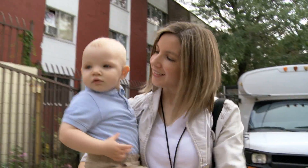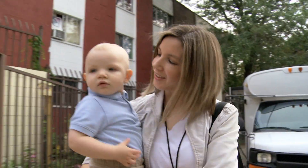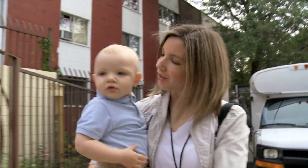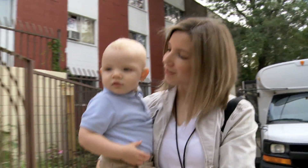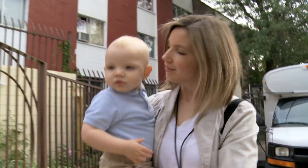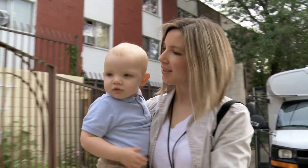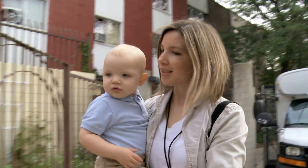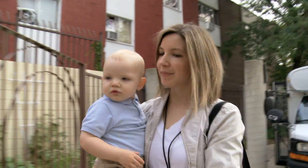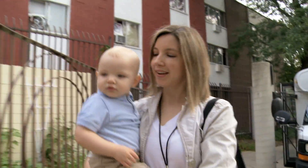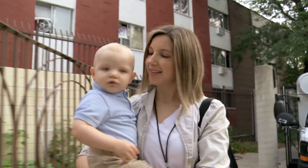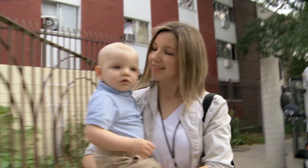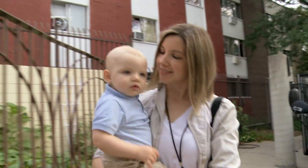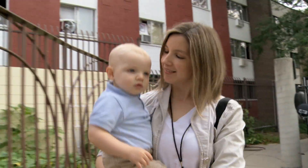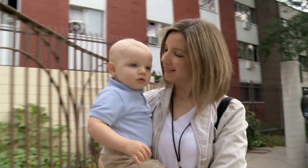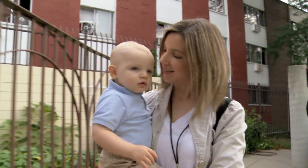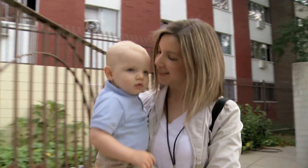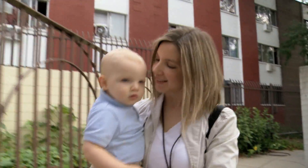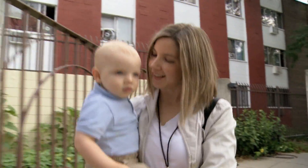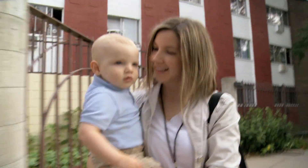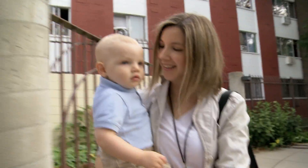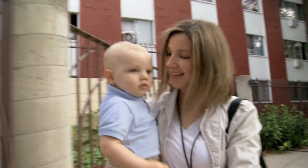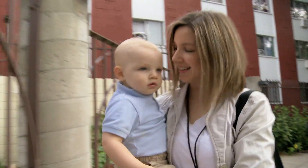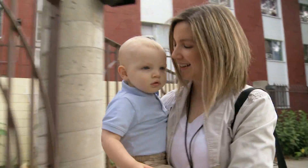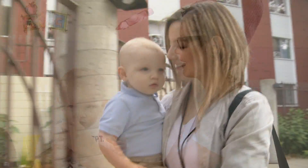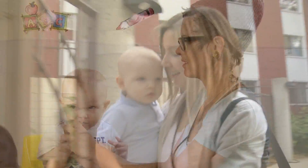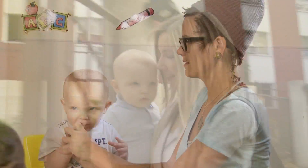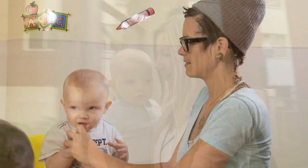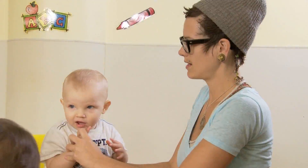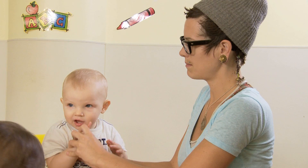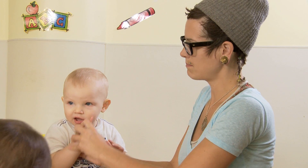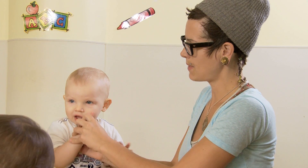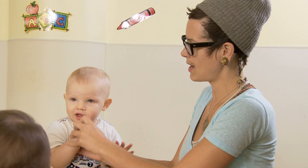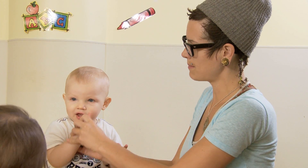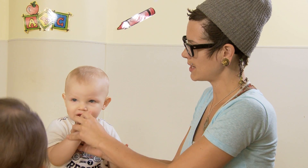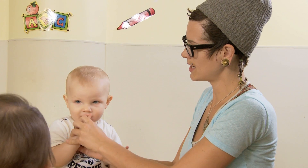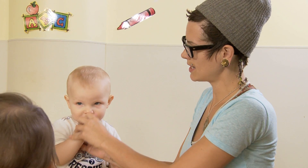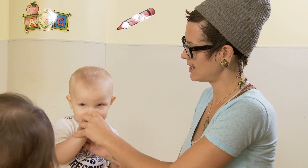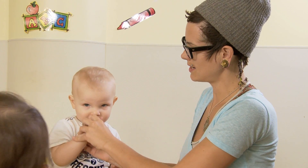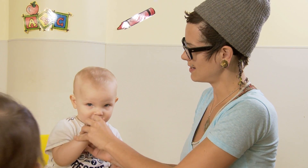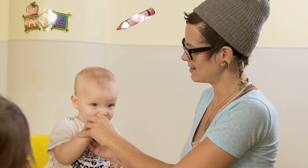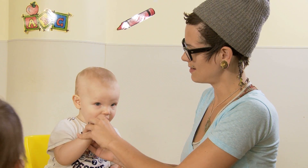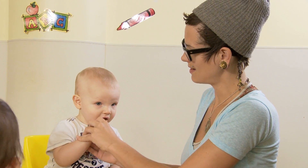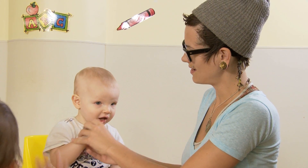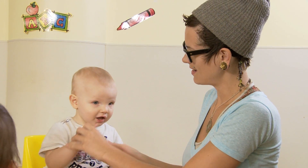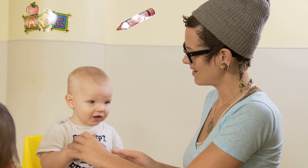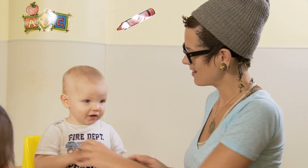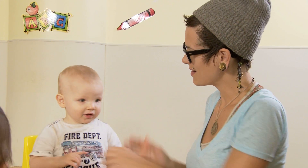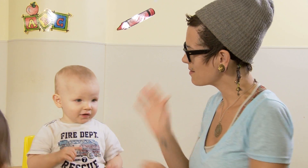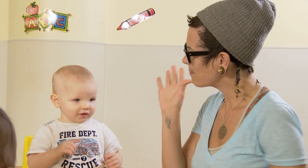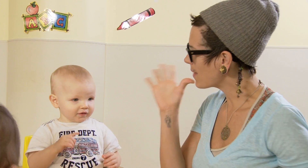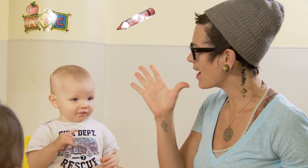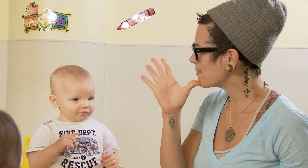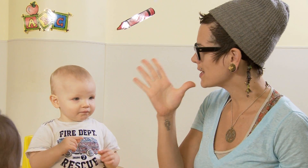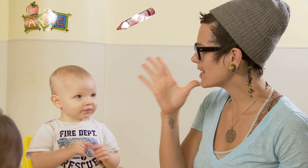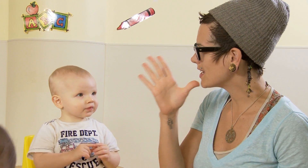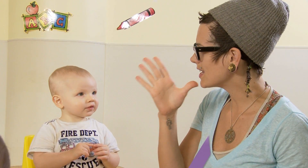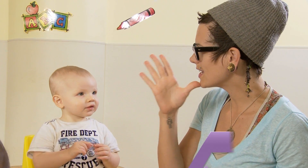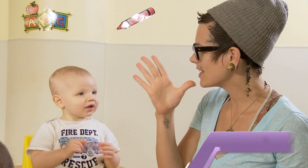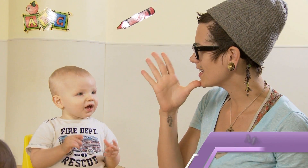Mom and Dad are the most important people in a baby's world, so the signs for Mommy and Daddy are fun ones to teach. Mommy? Here's